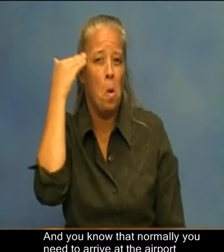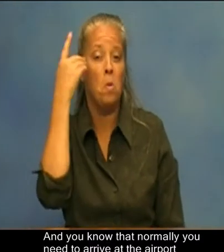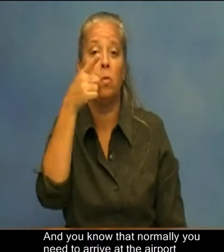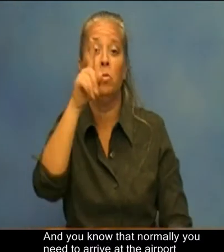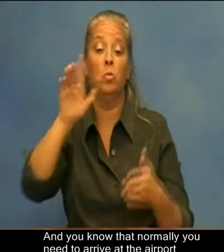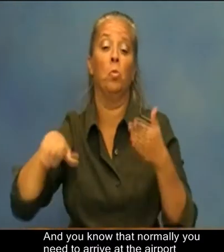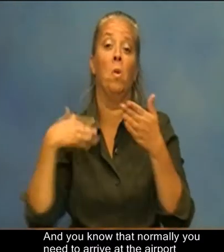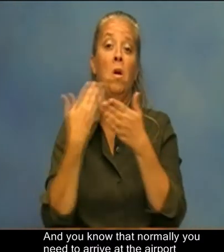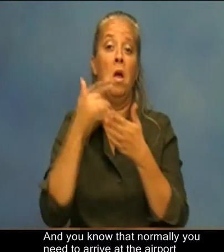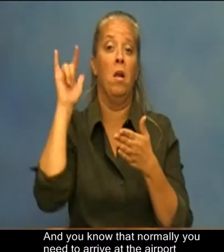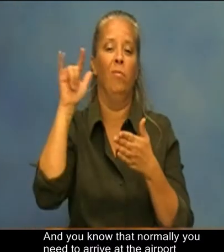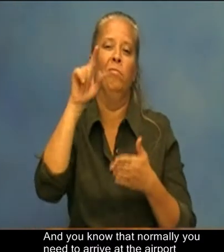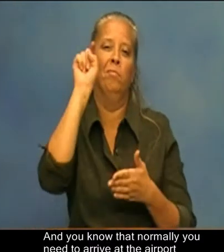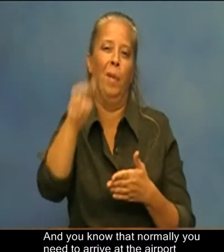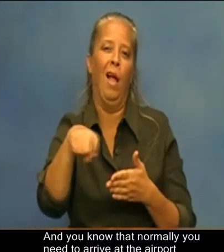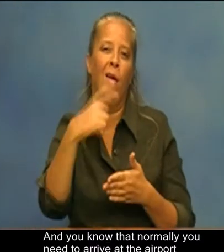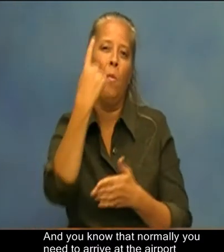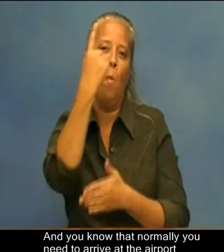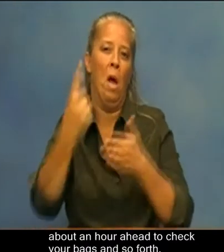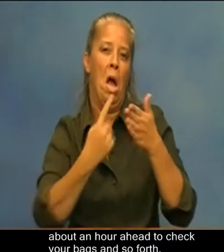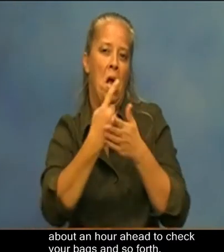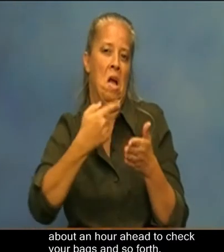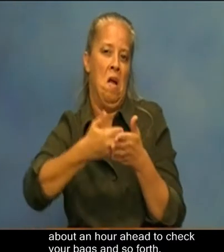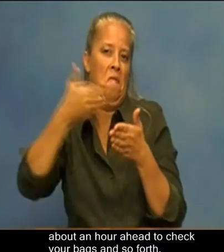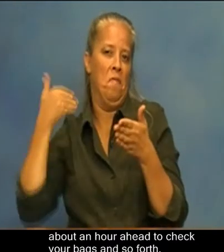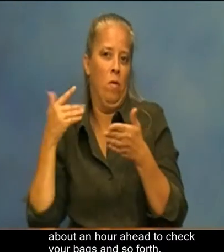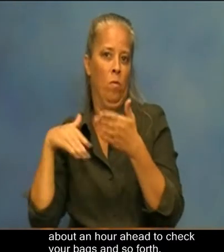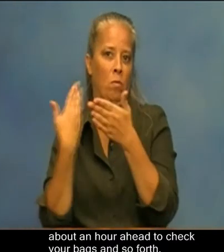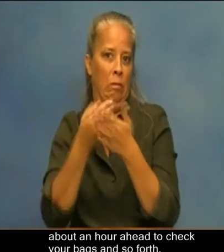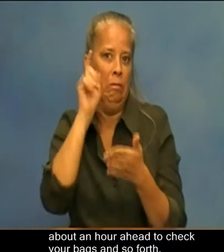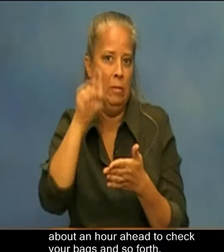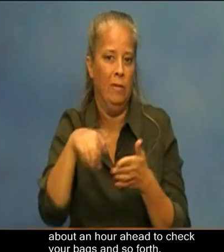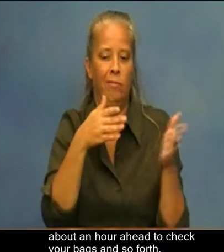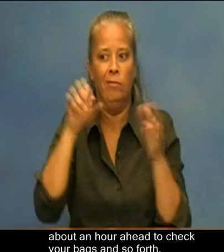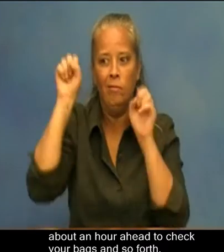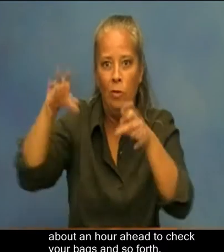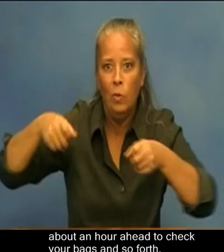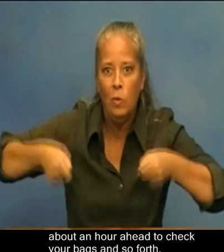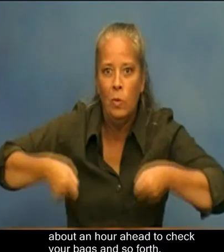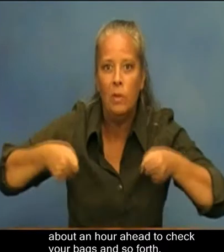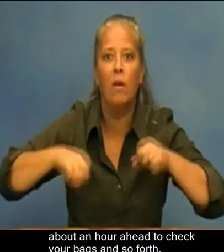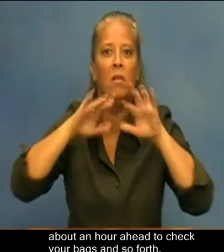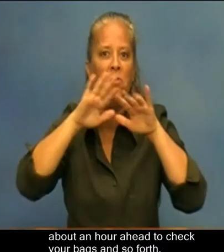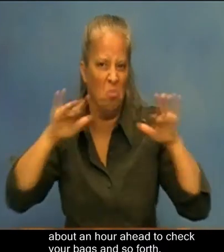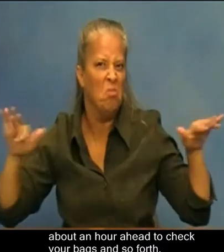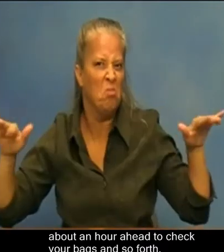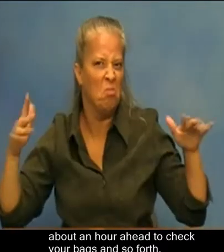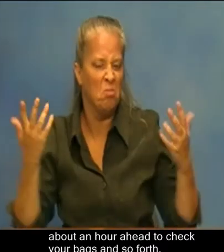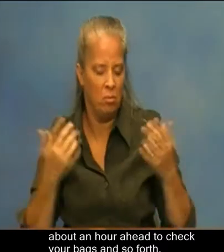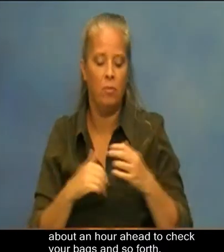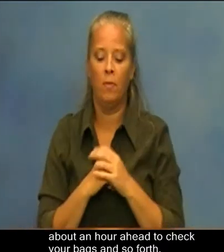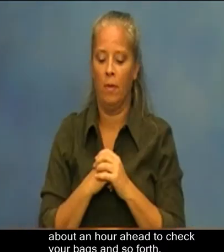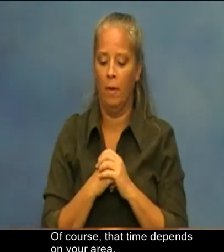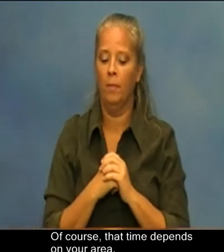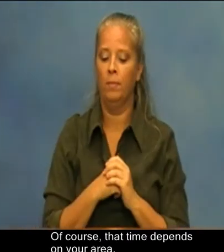And you know that normally you need to arrive at the airport about an hour ahead to check your bags and so forth.